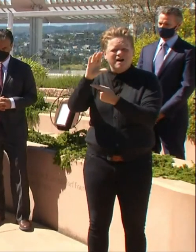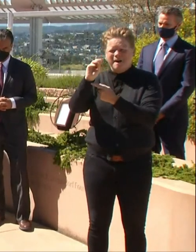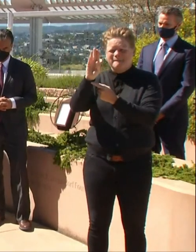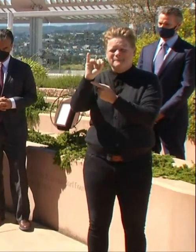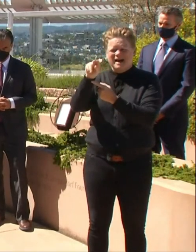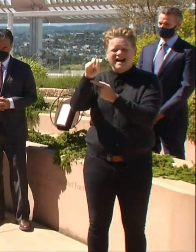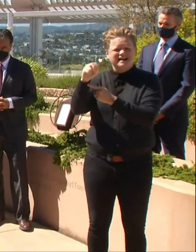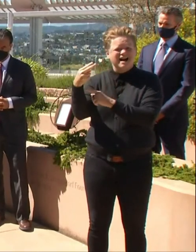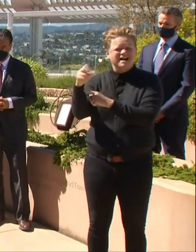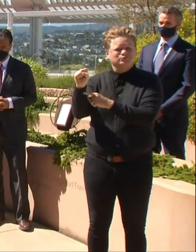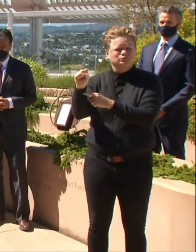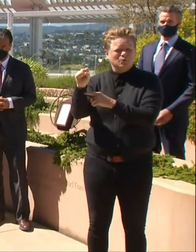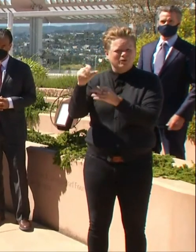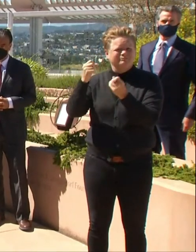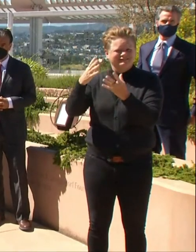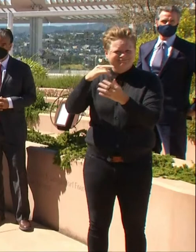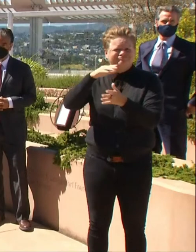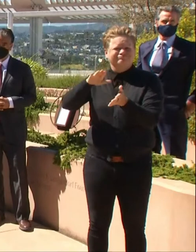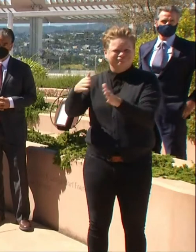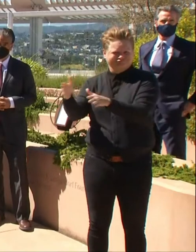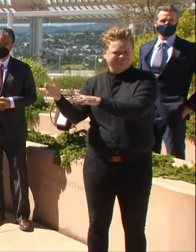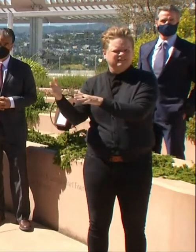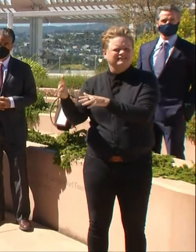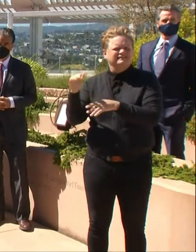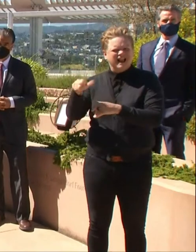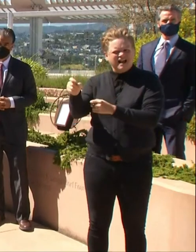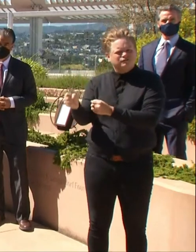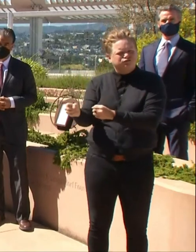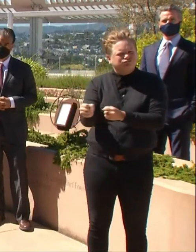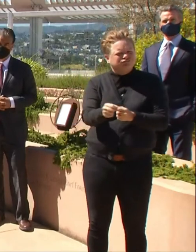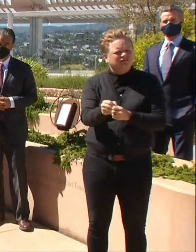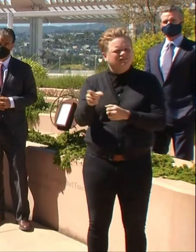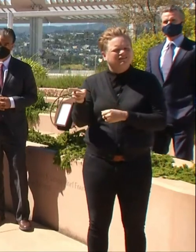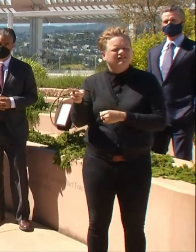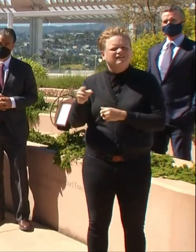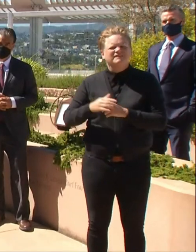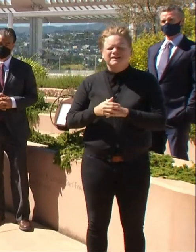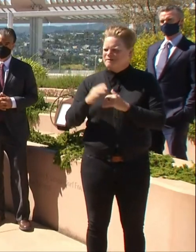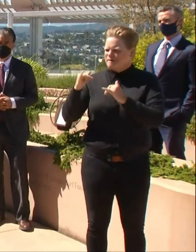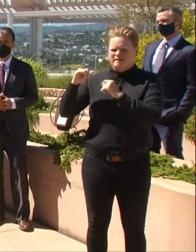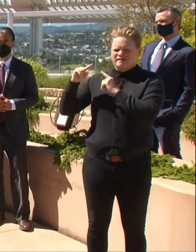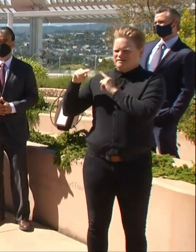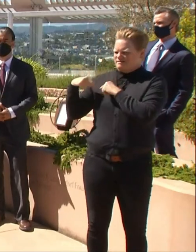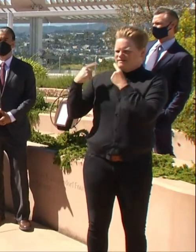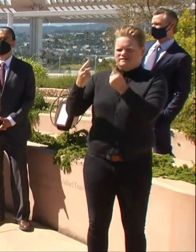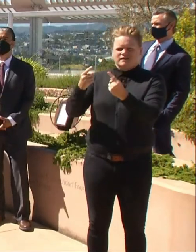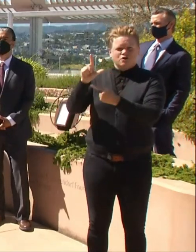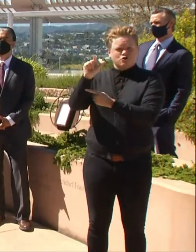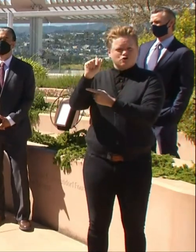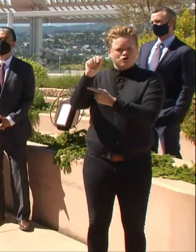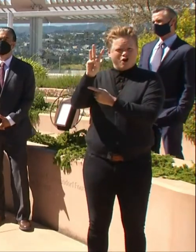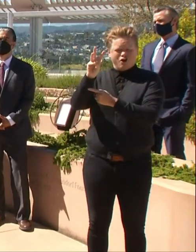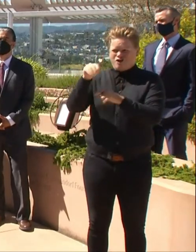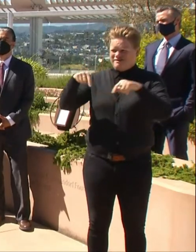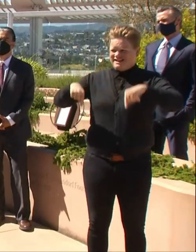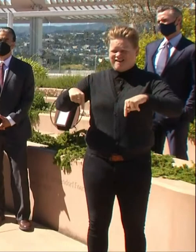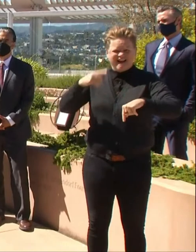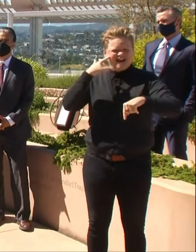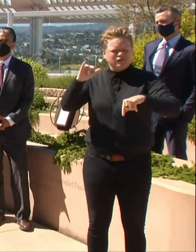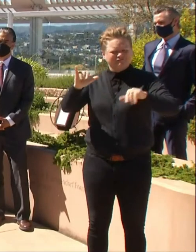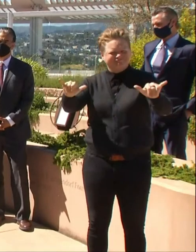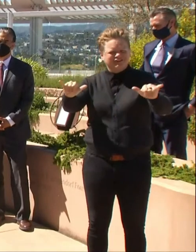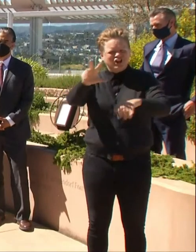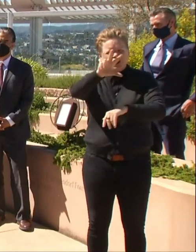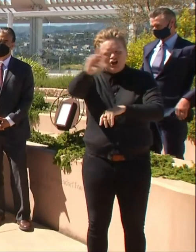So the fact that we have had a law on the books in this state for over 30 years, and a judge decides